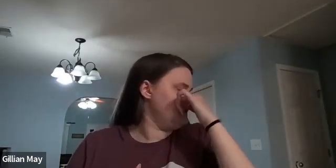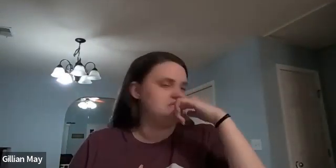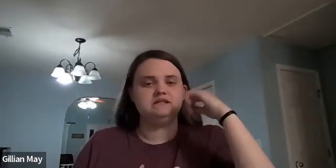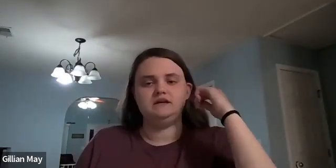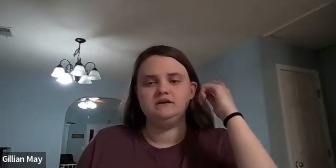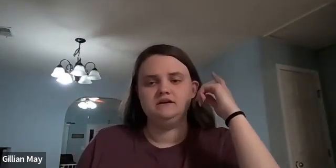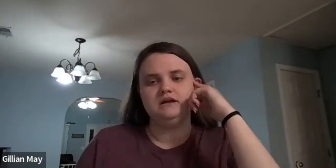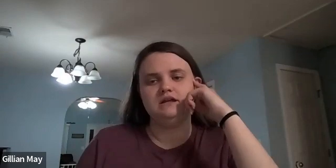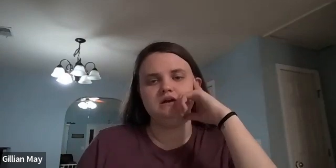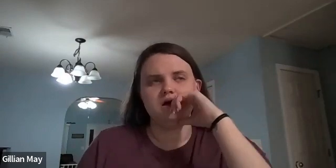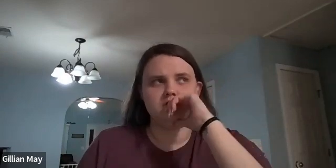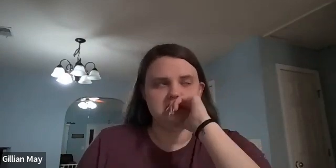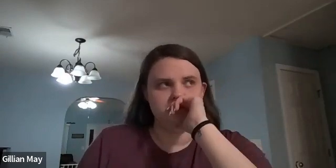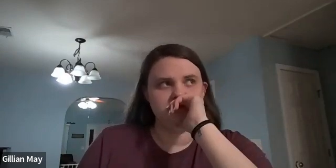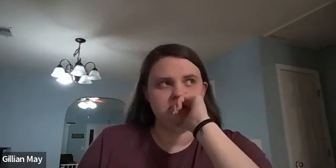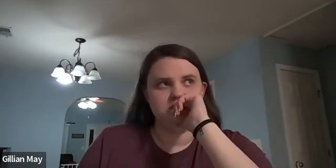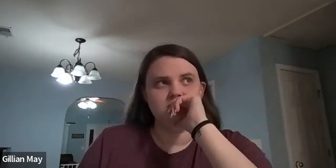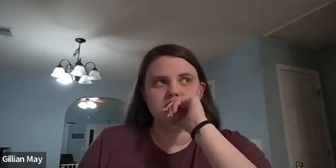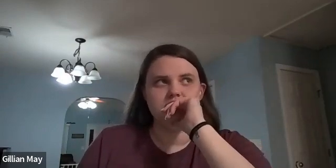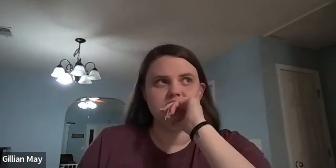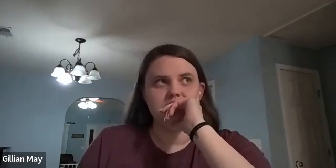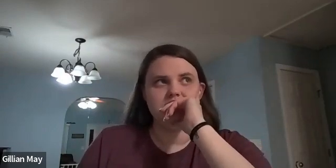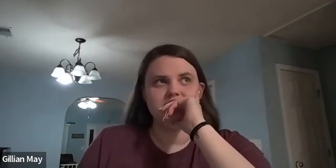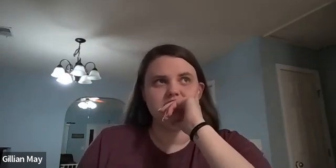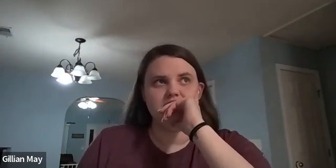Let's see. Any other types of jewelry? I'm trying to think.